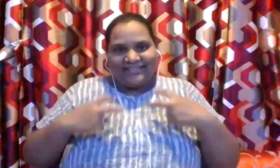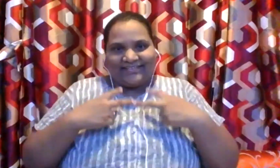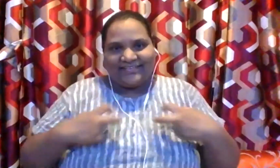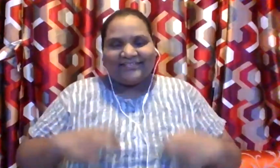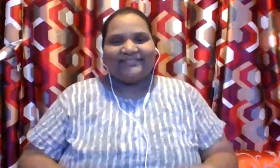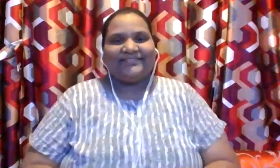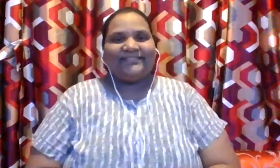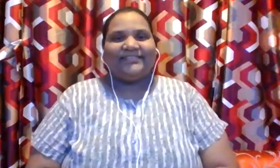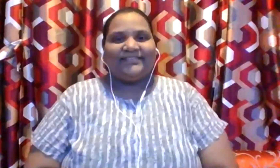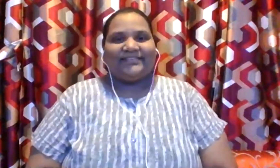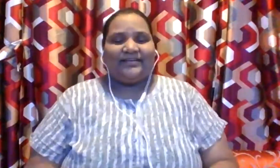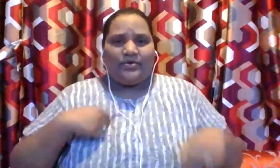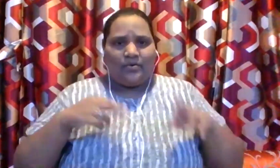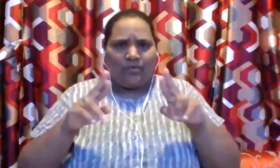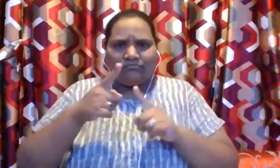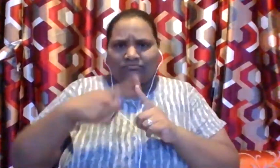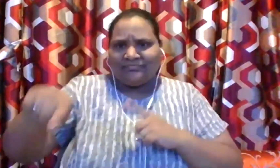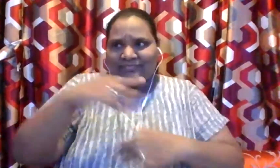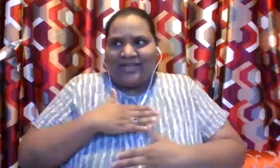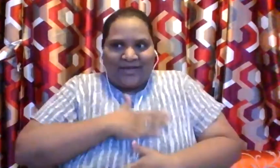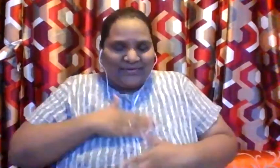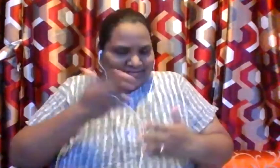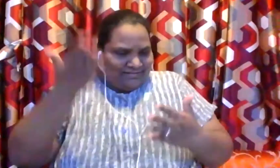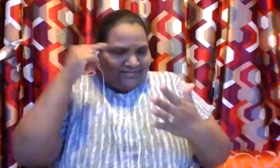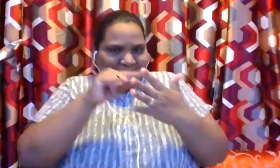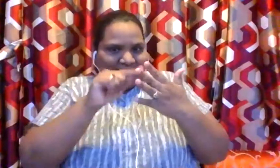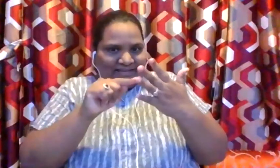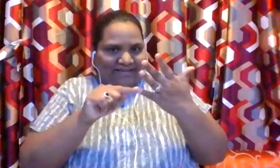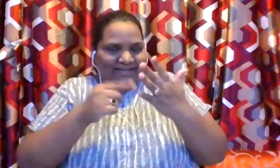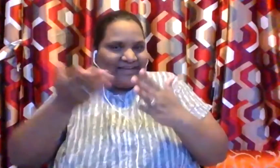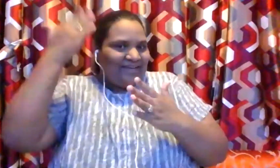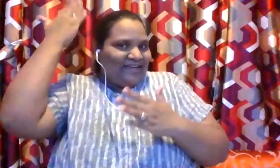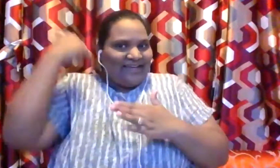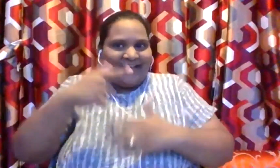I hope you have been enjoying all the 4 sessions.